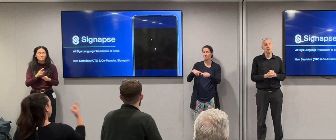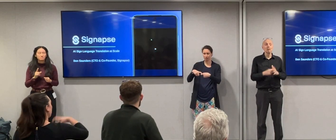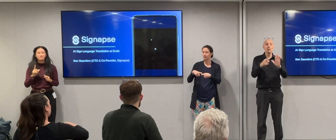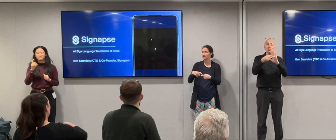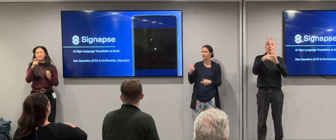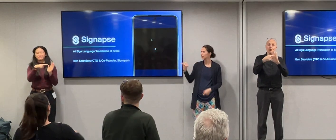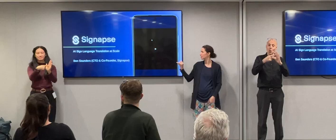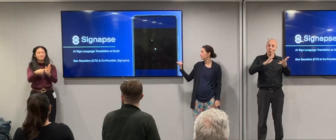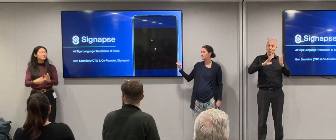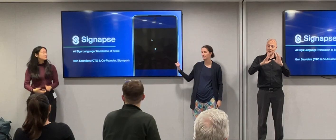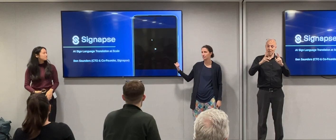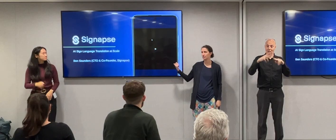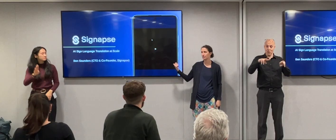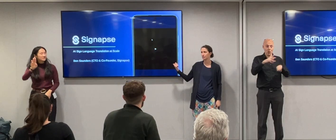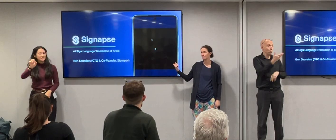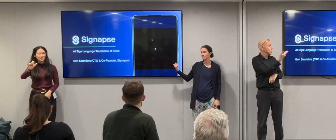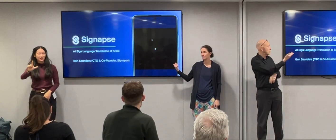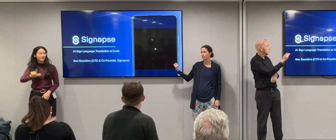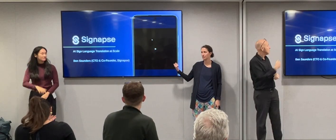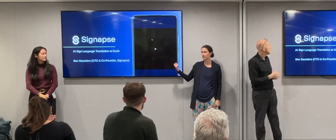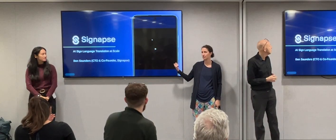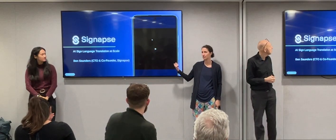BSL video.